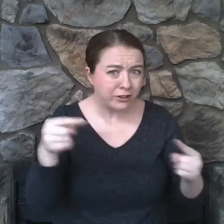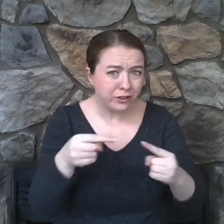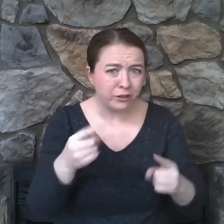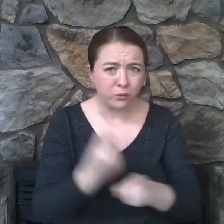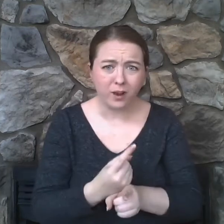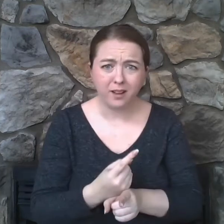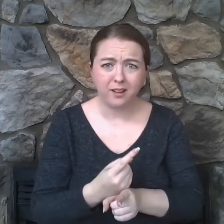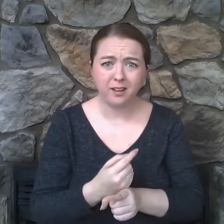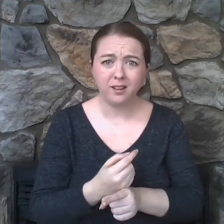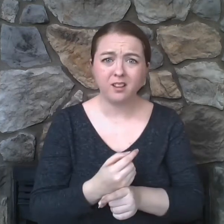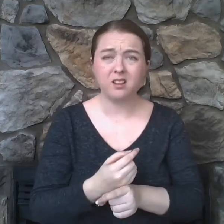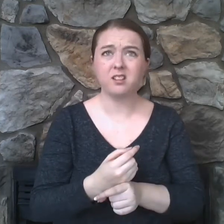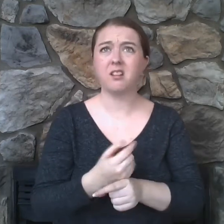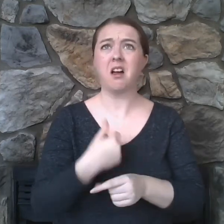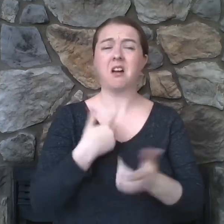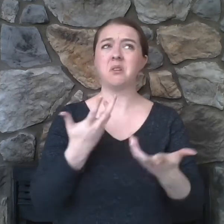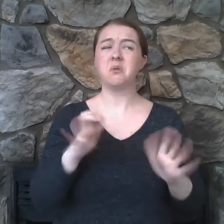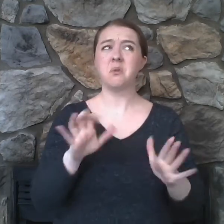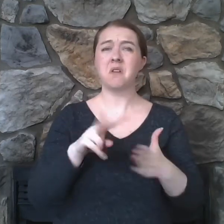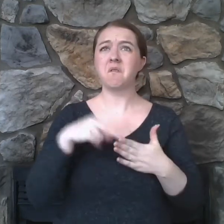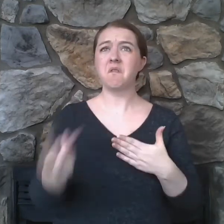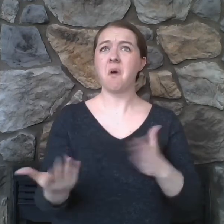Zoe didn't want to fall again.